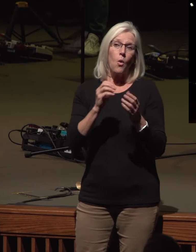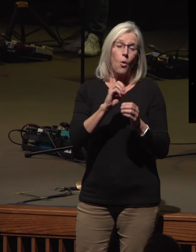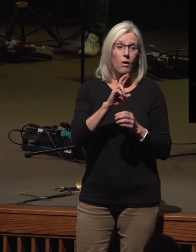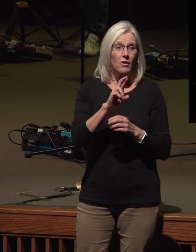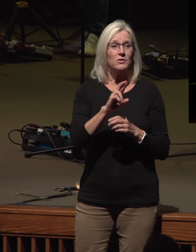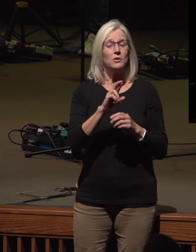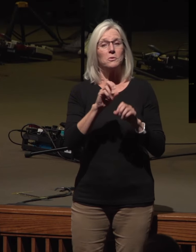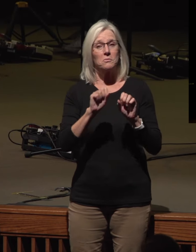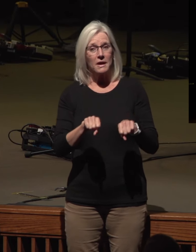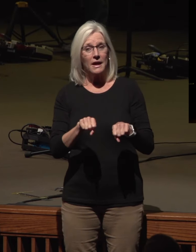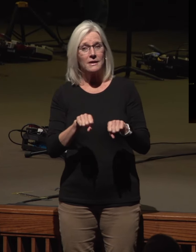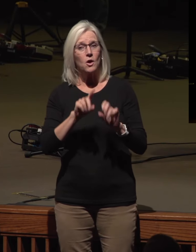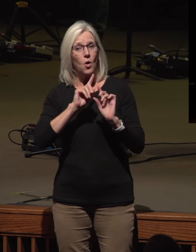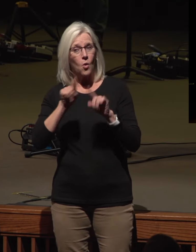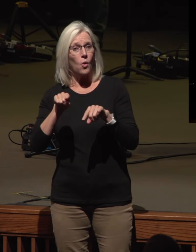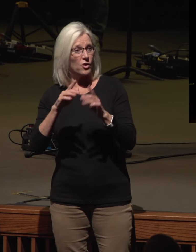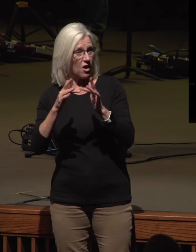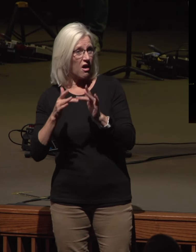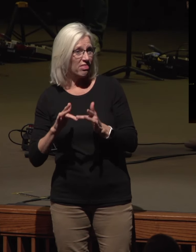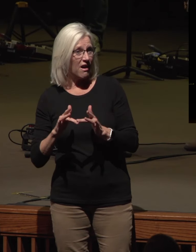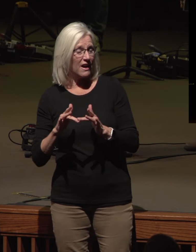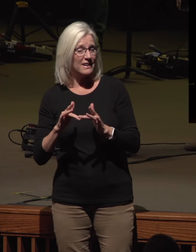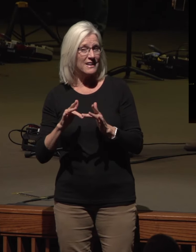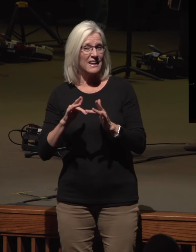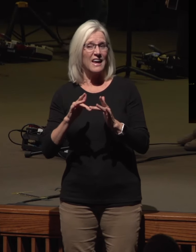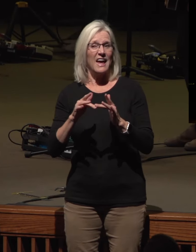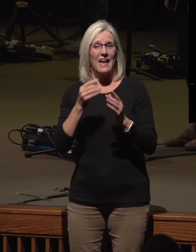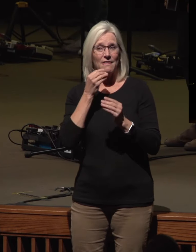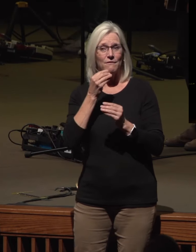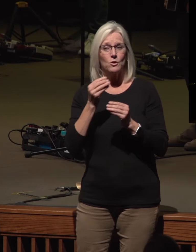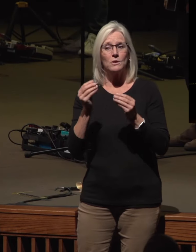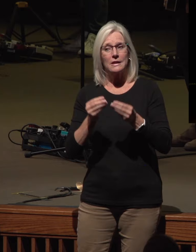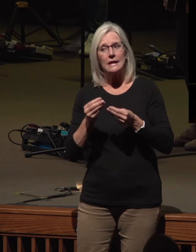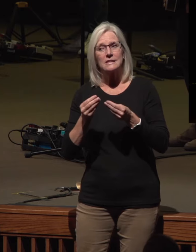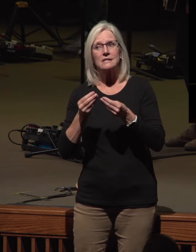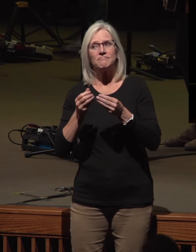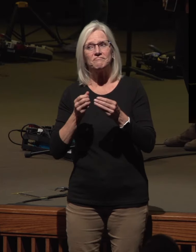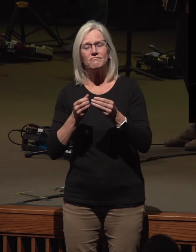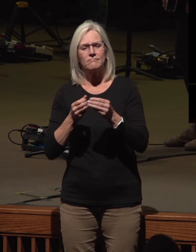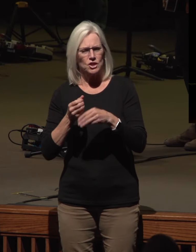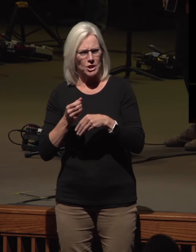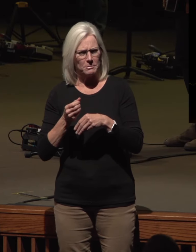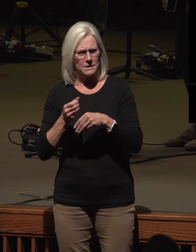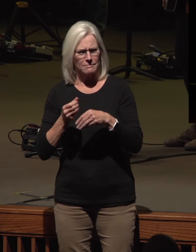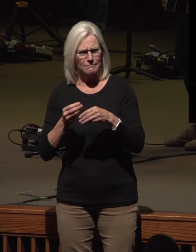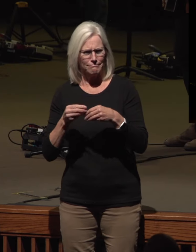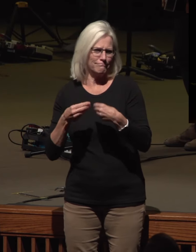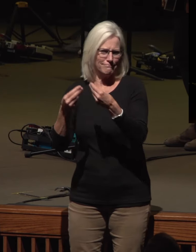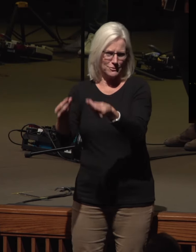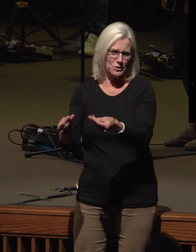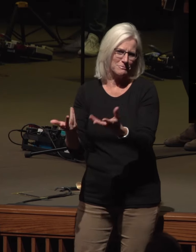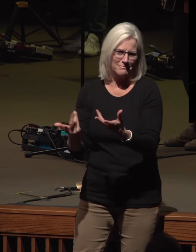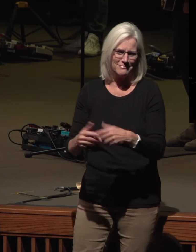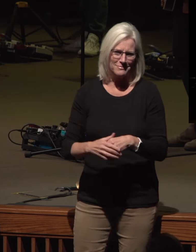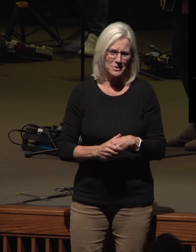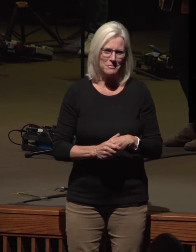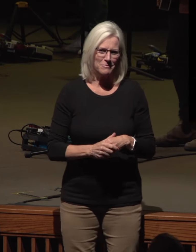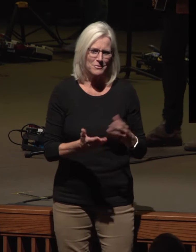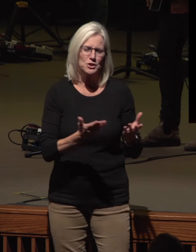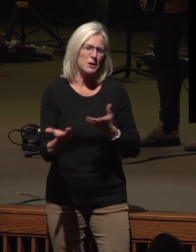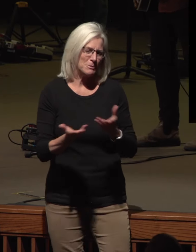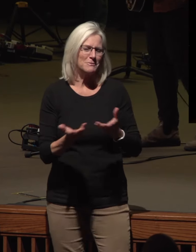pantry. So you can find more about the Feeding Families or CityServe by scanning that little QR code right